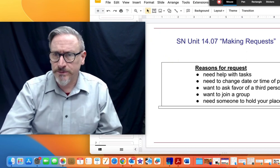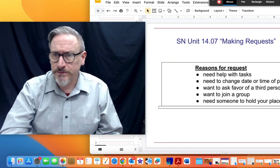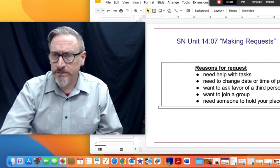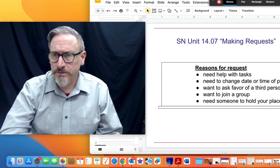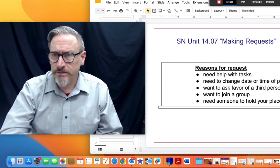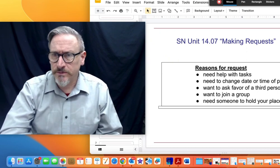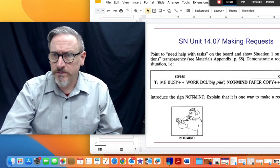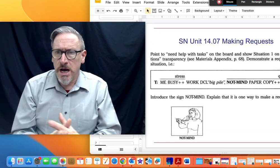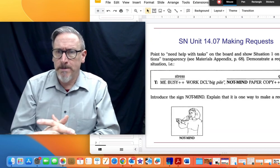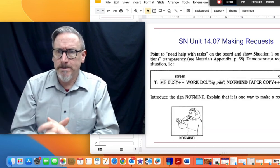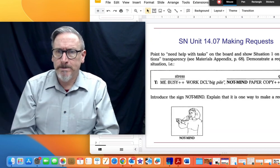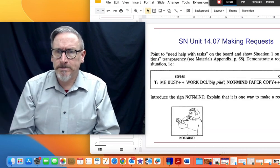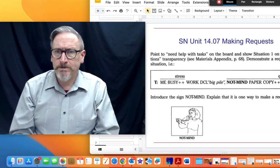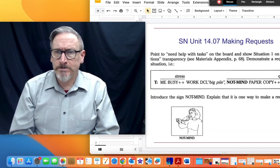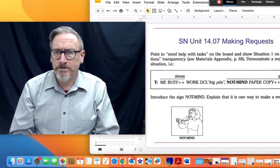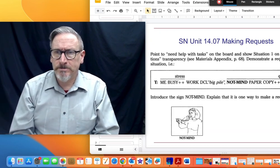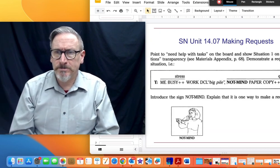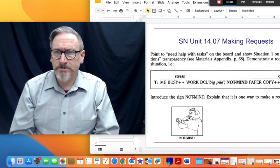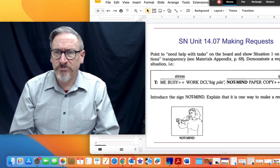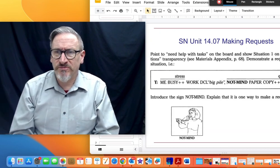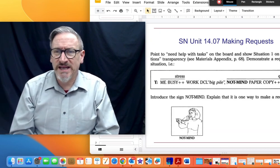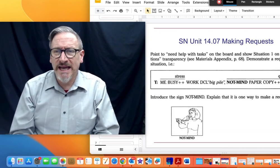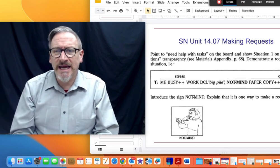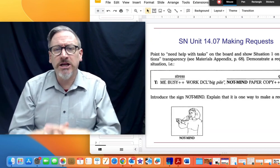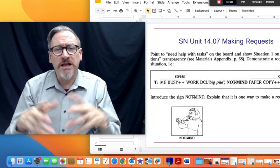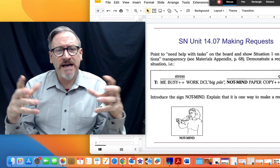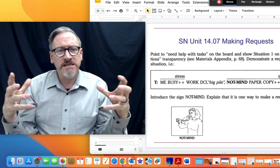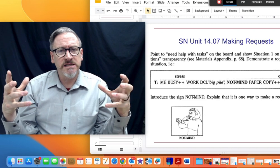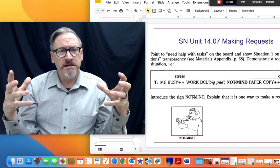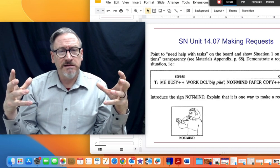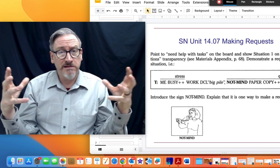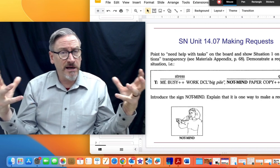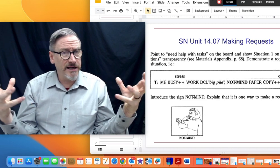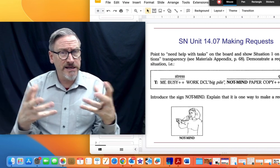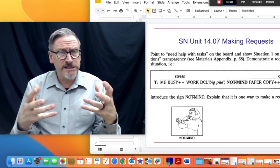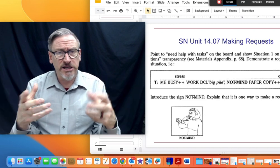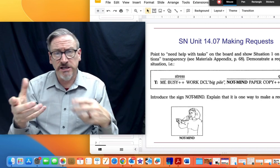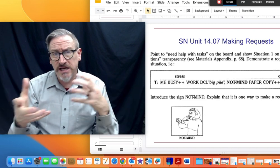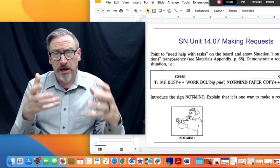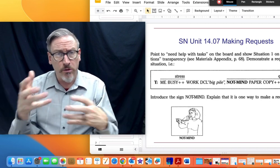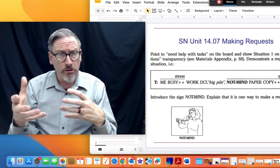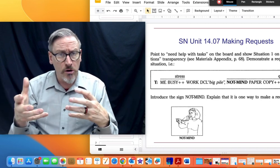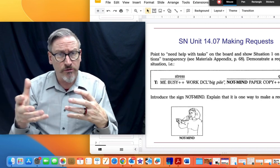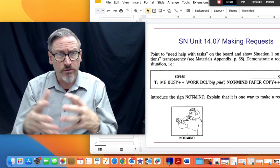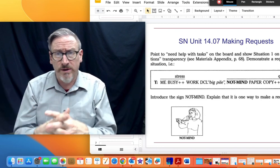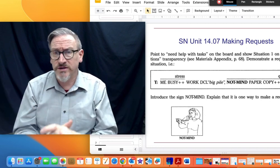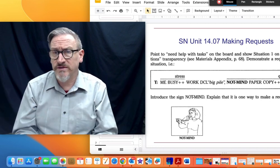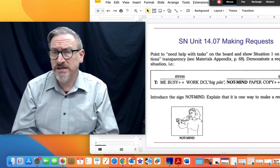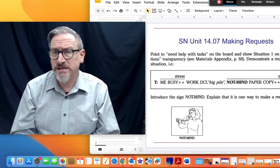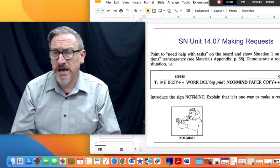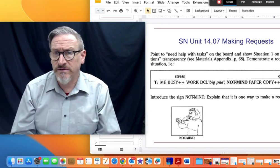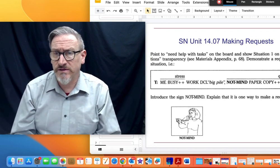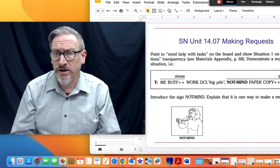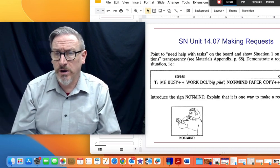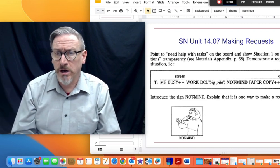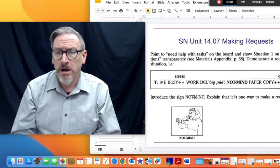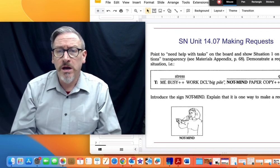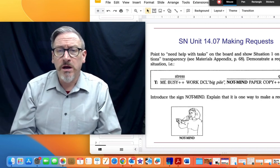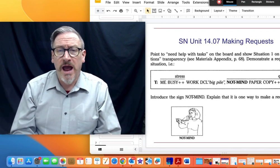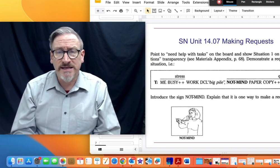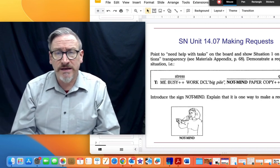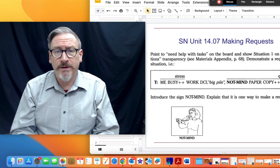So um, in class, in discussions, I will go through a bunch of this kind of thing